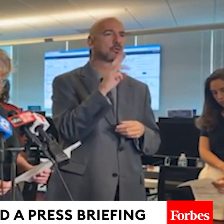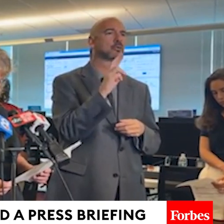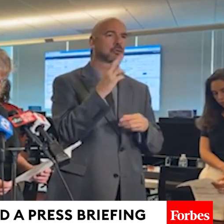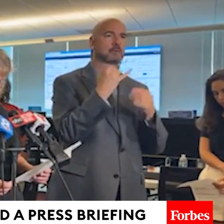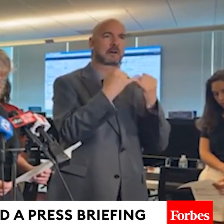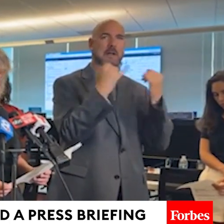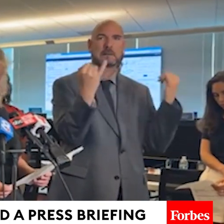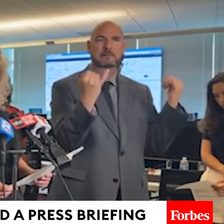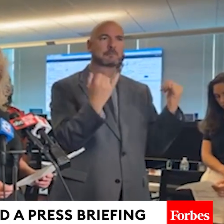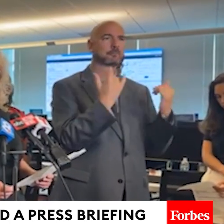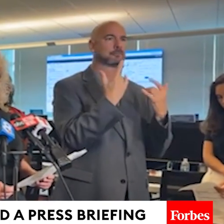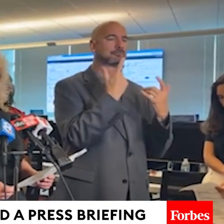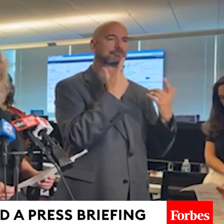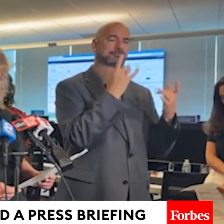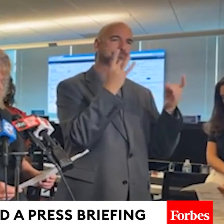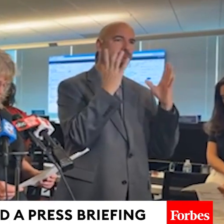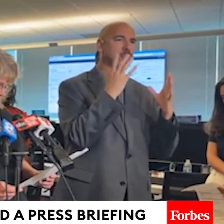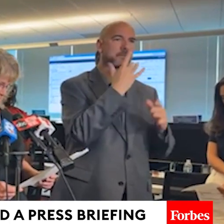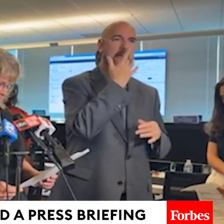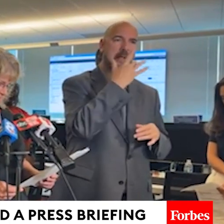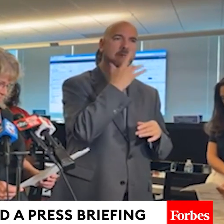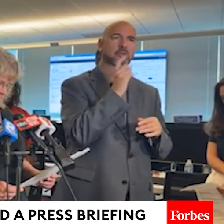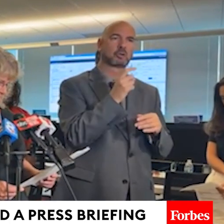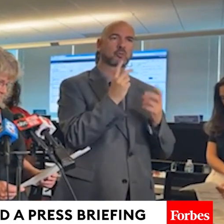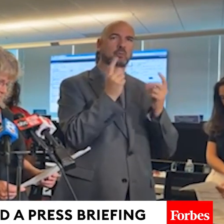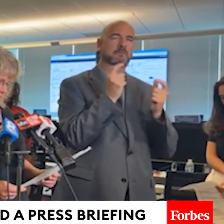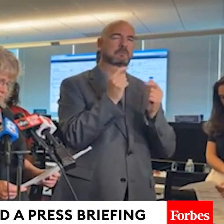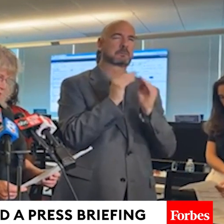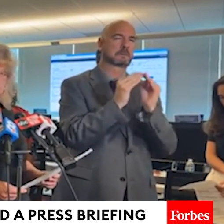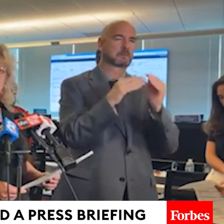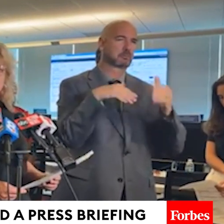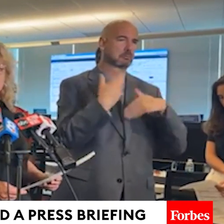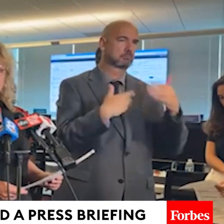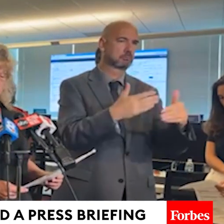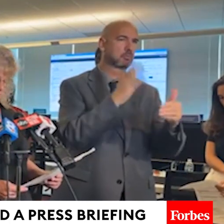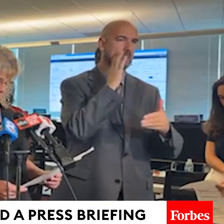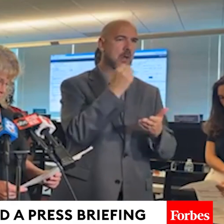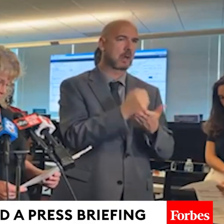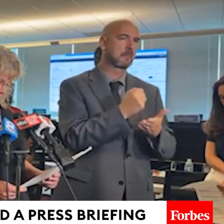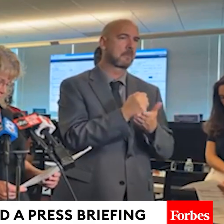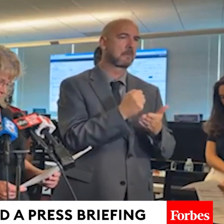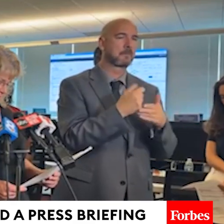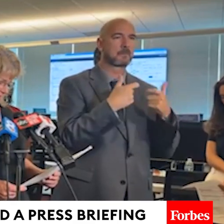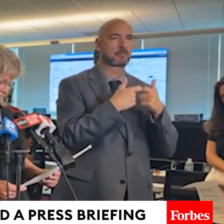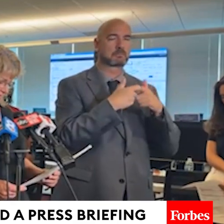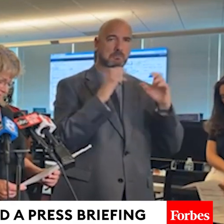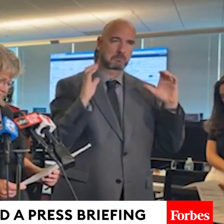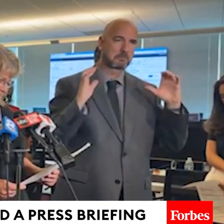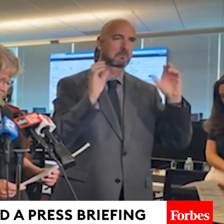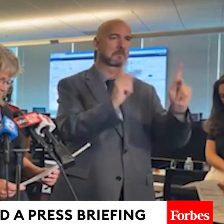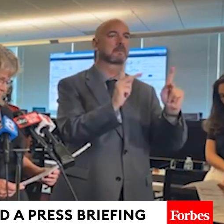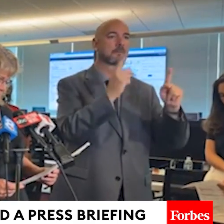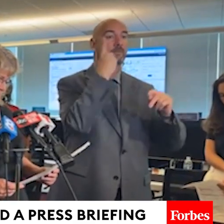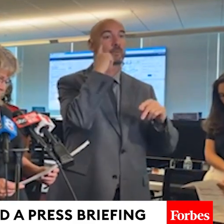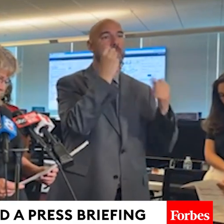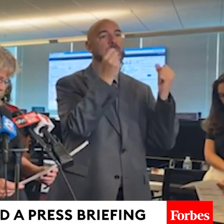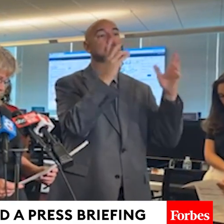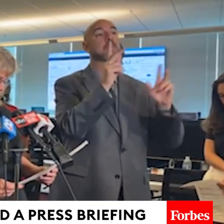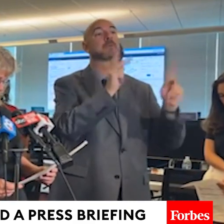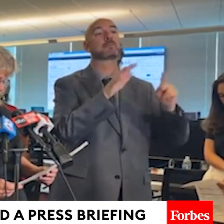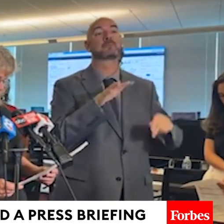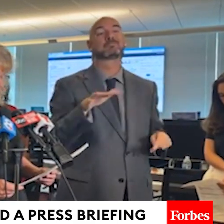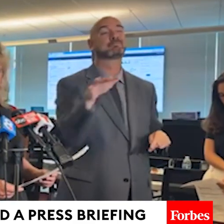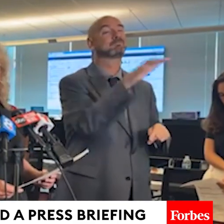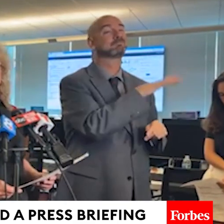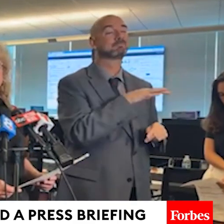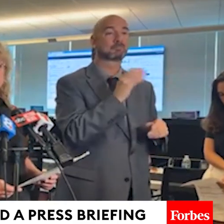those fixes should be quick and will significantly help restore power to many people, as these lines enable the delivery